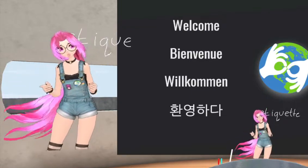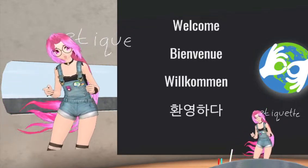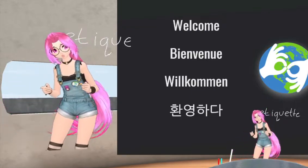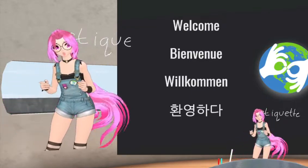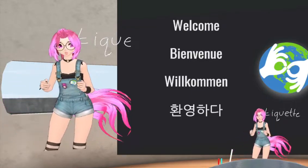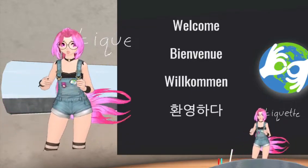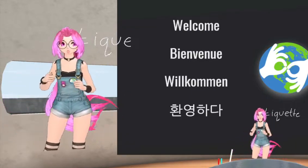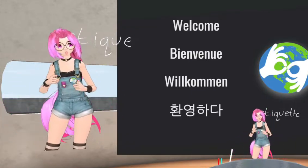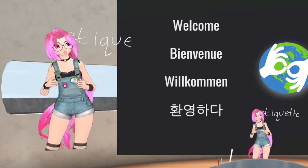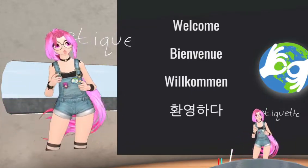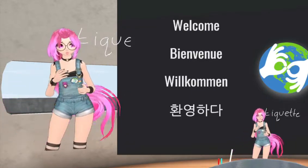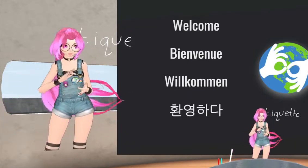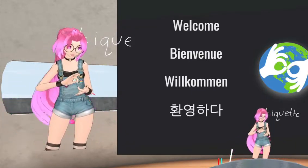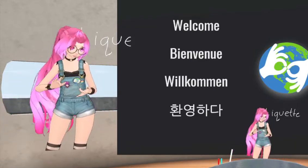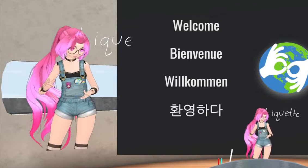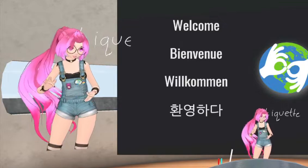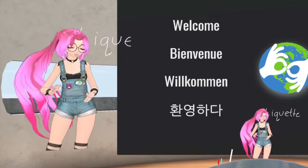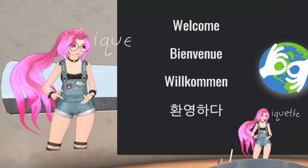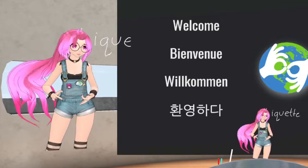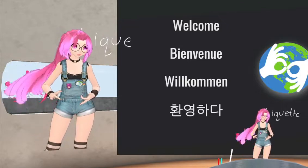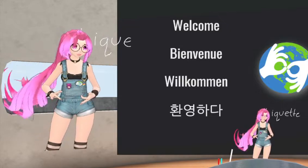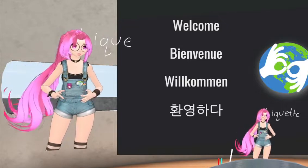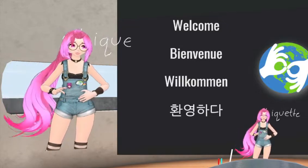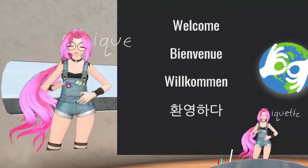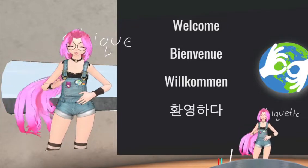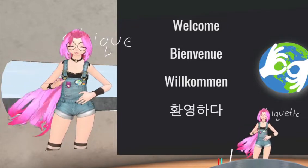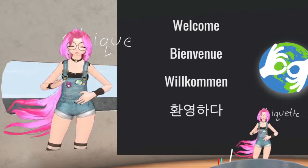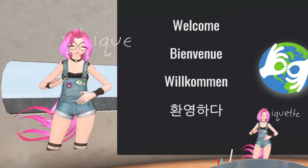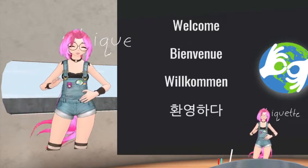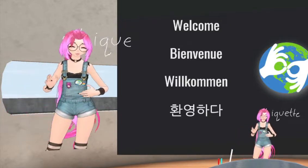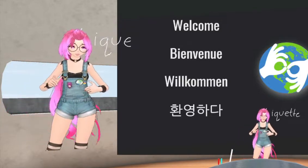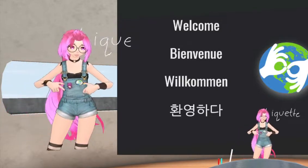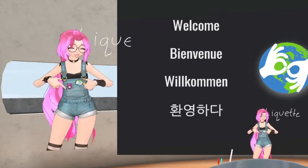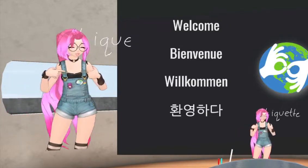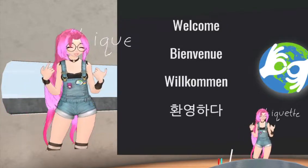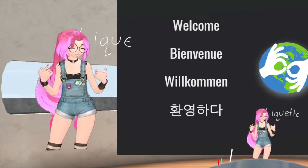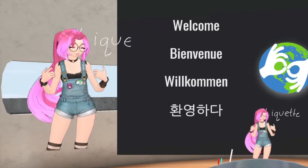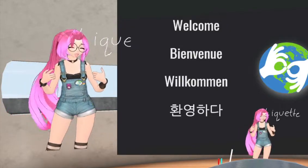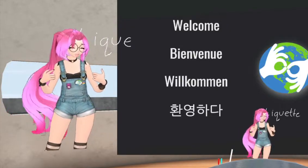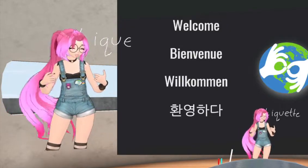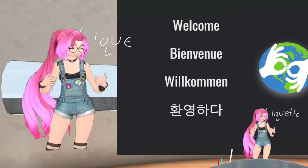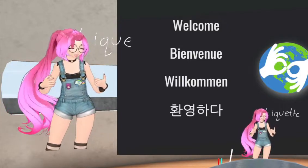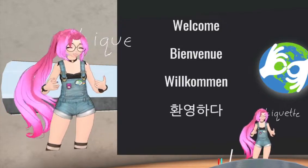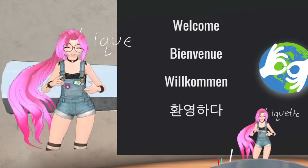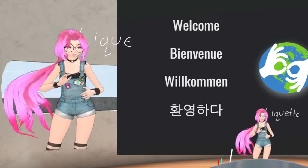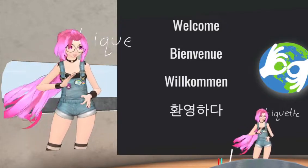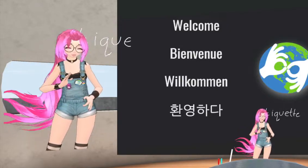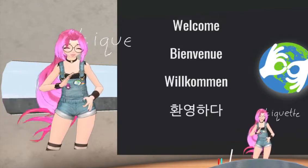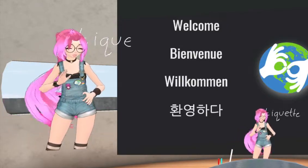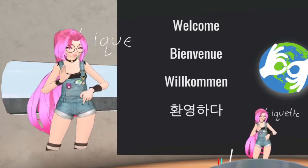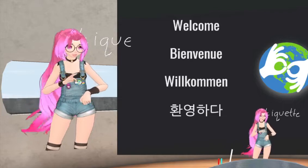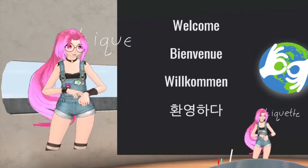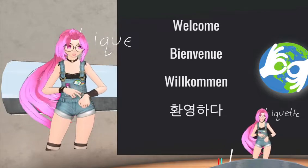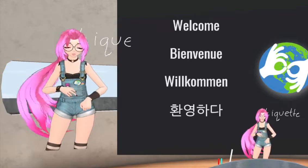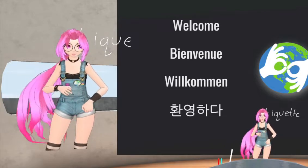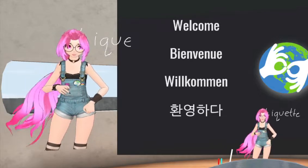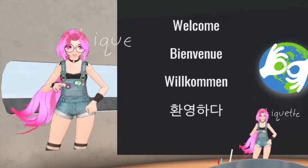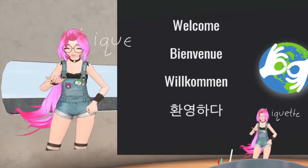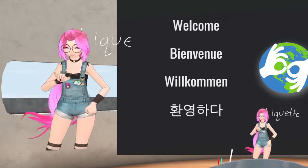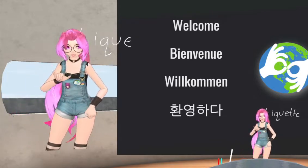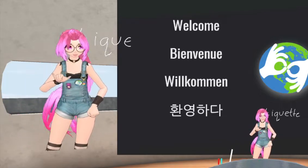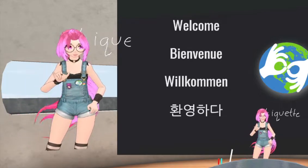but you'd be surprised. So I think just using your brain and making sure that you're being respectful. But also a weird thing that